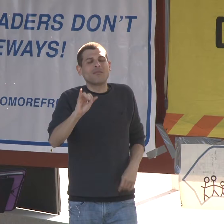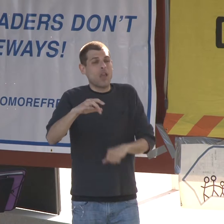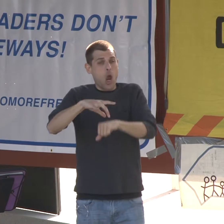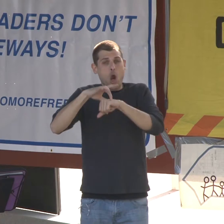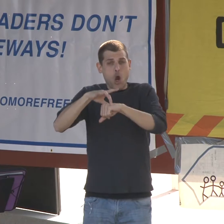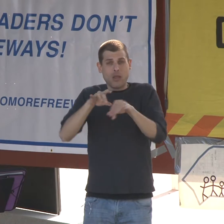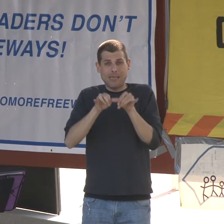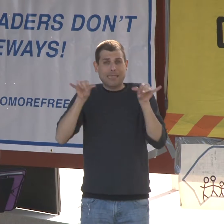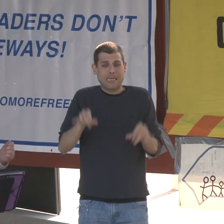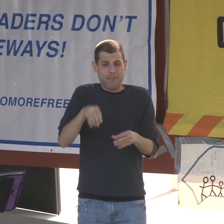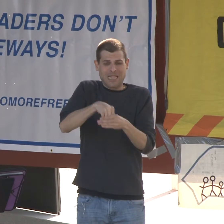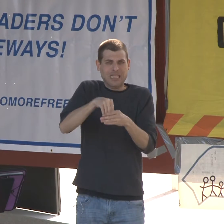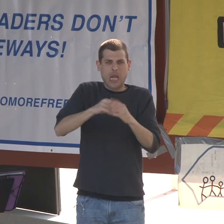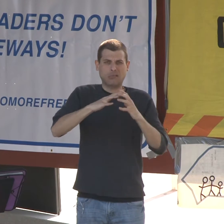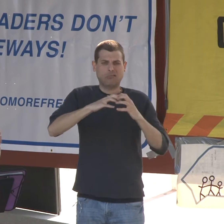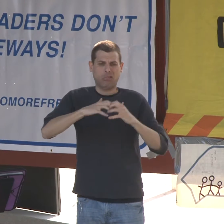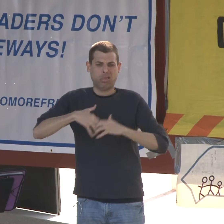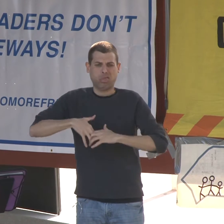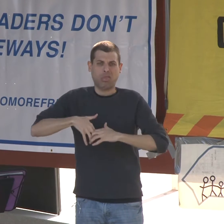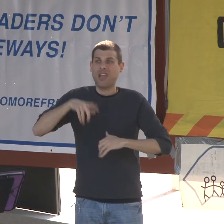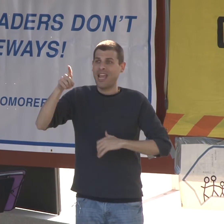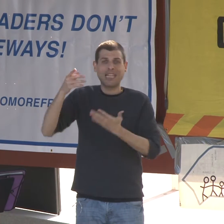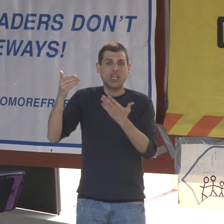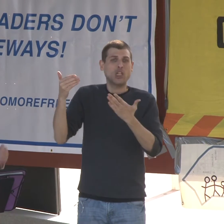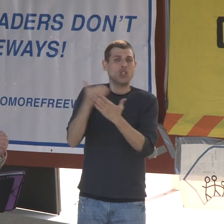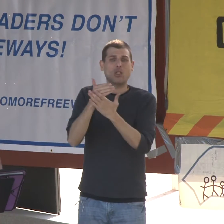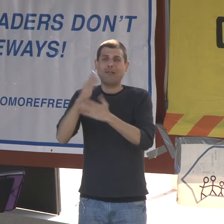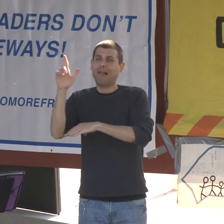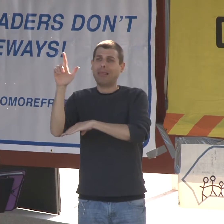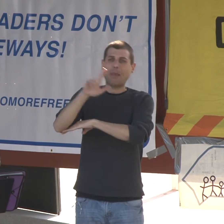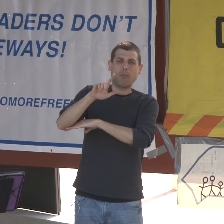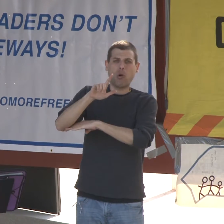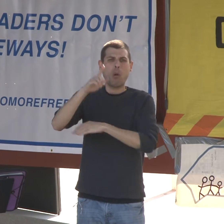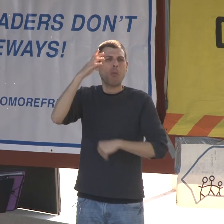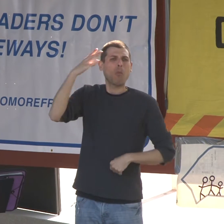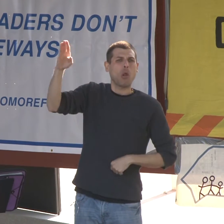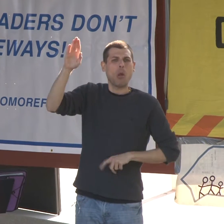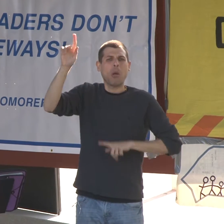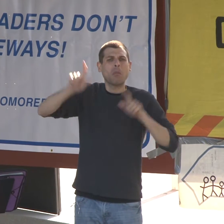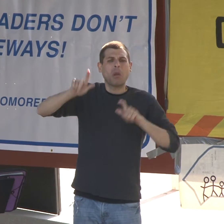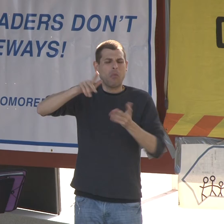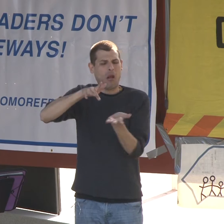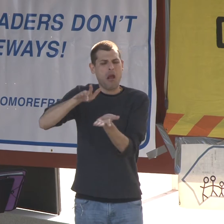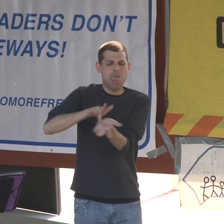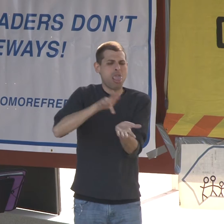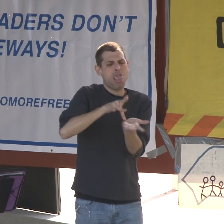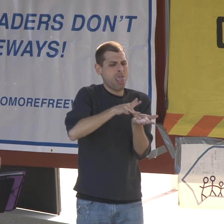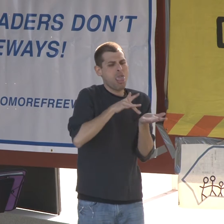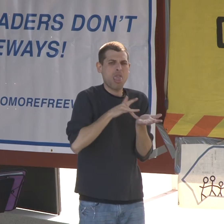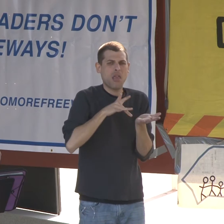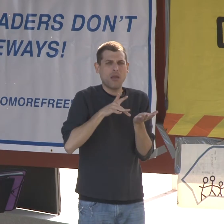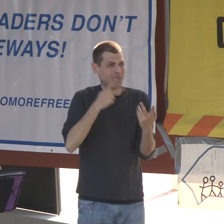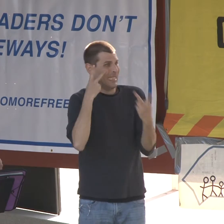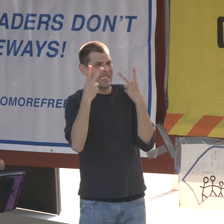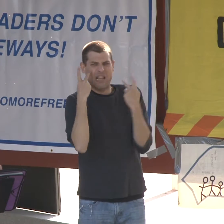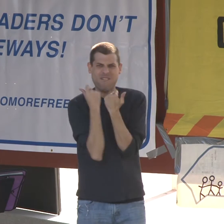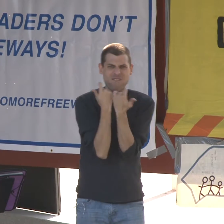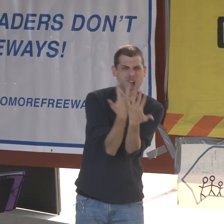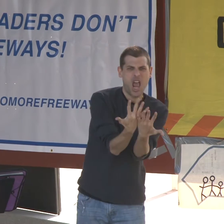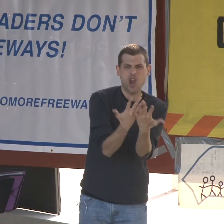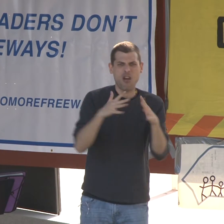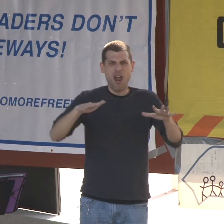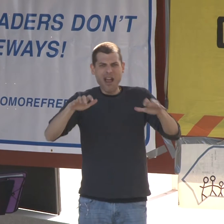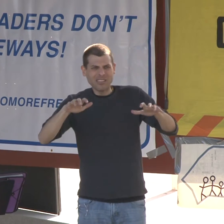natural systems, yet the neoliberal hellscape drenched in ice and scorched by wildfire can do nothing but